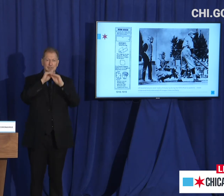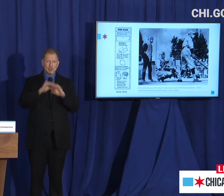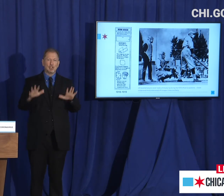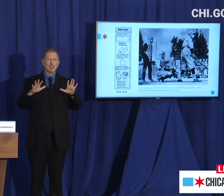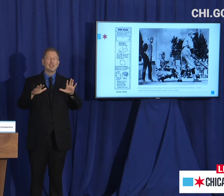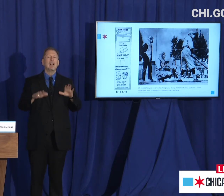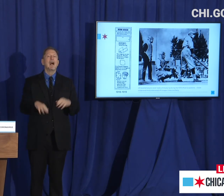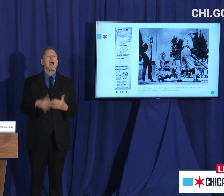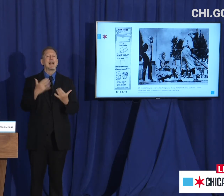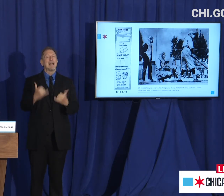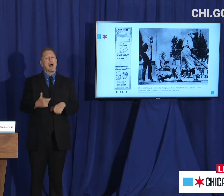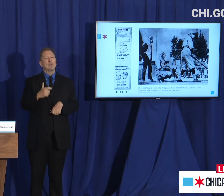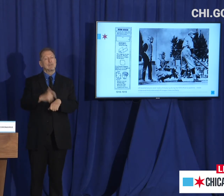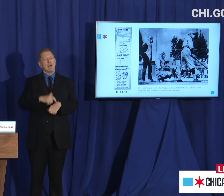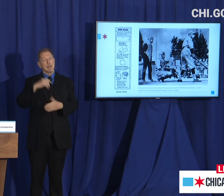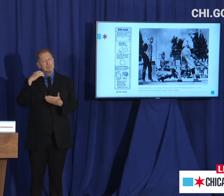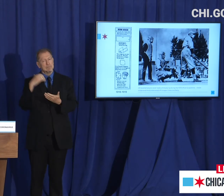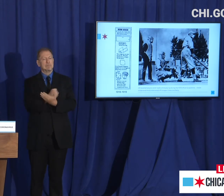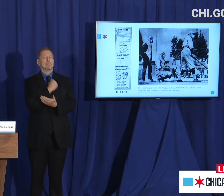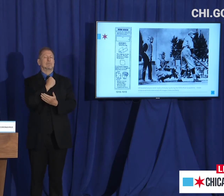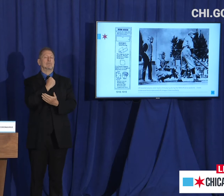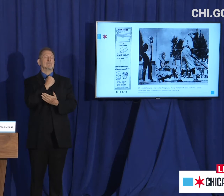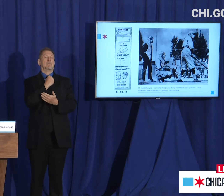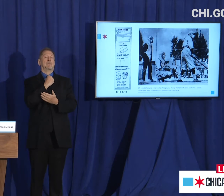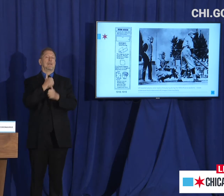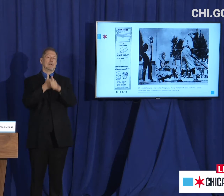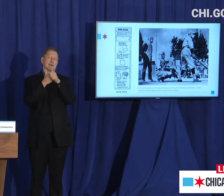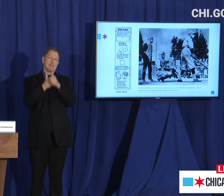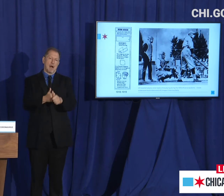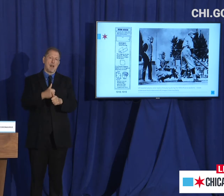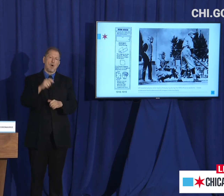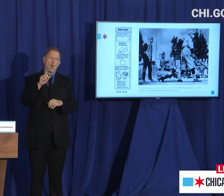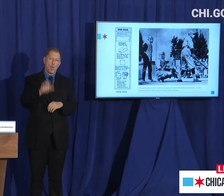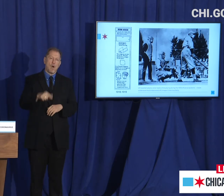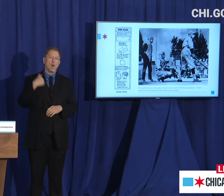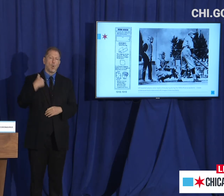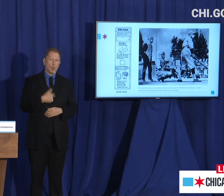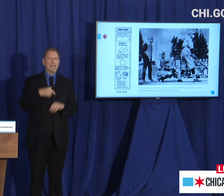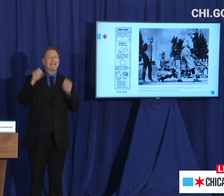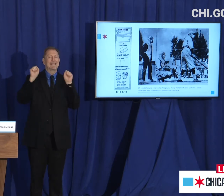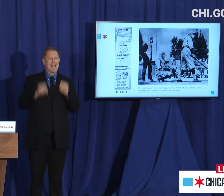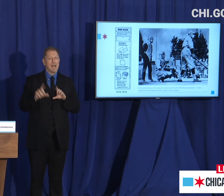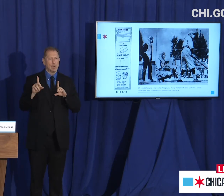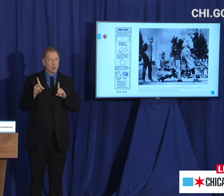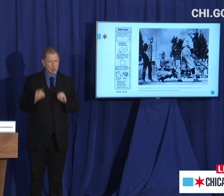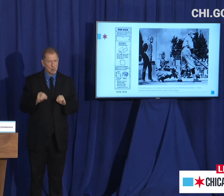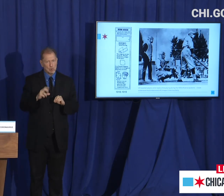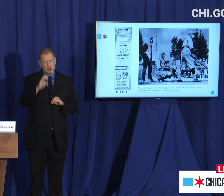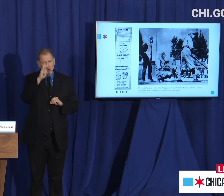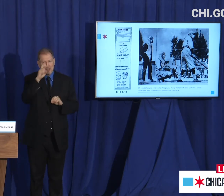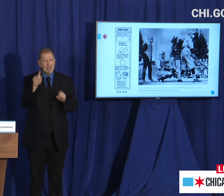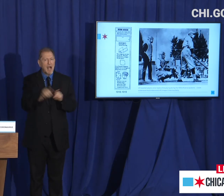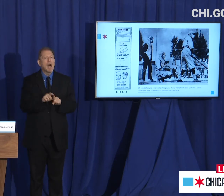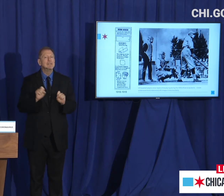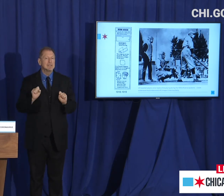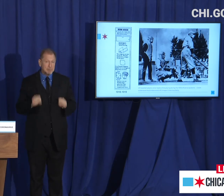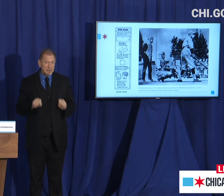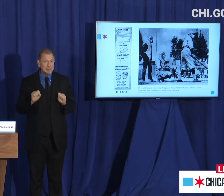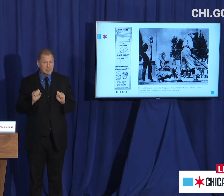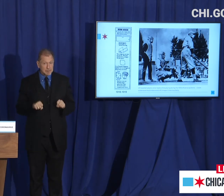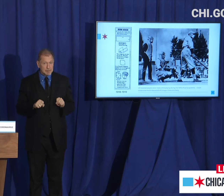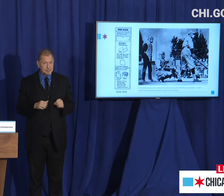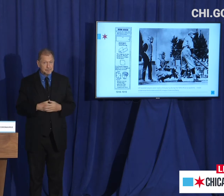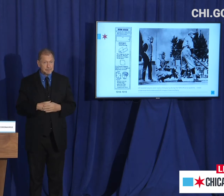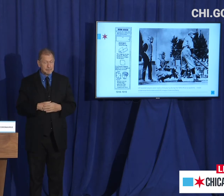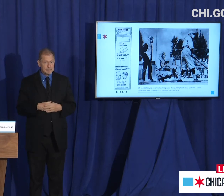and now is the time to do the things that we have in our arsenal as well as we can. And